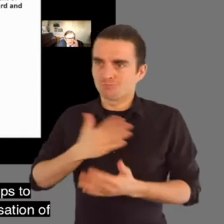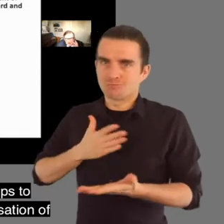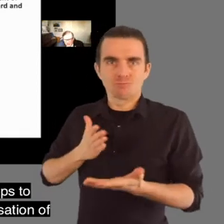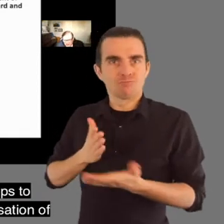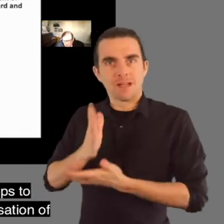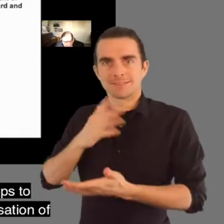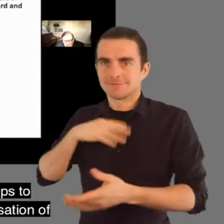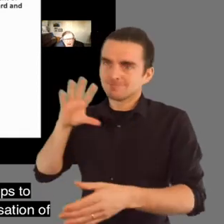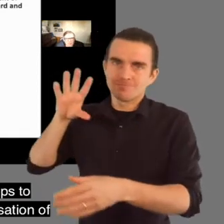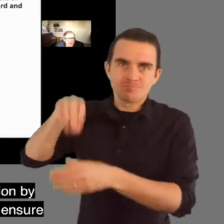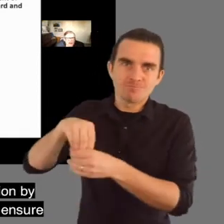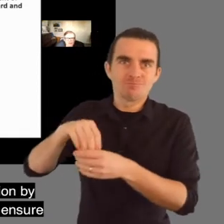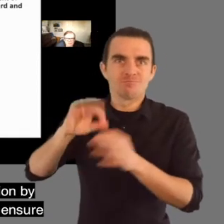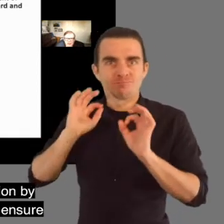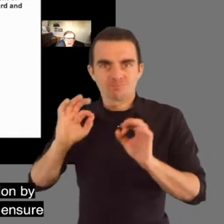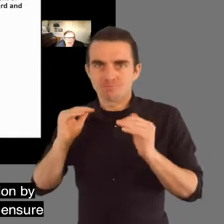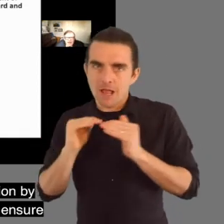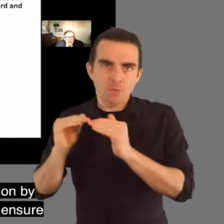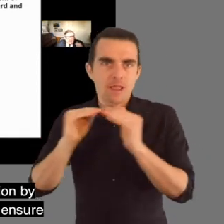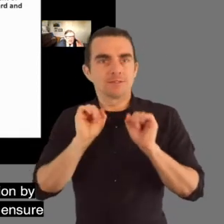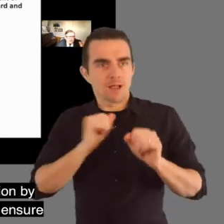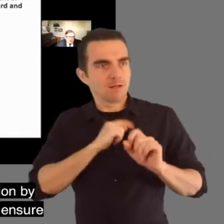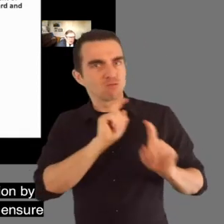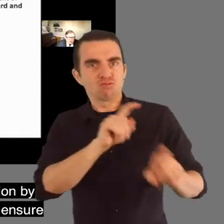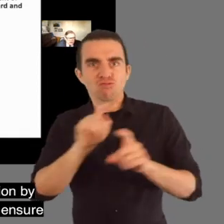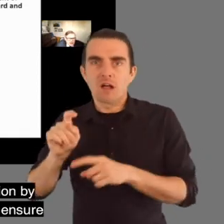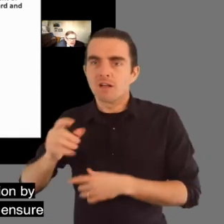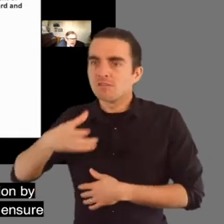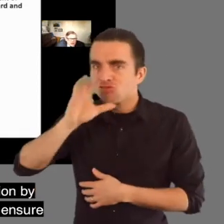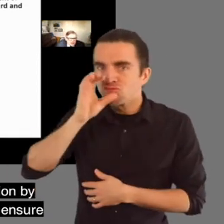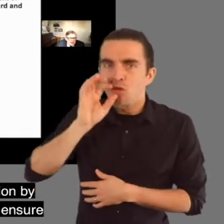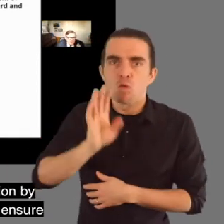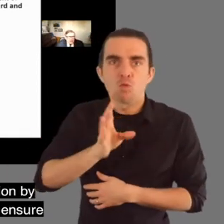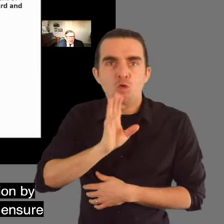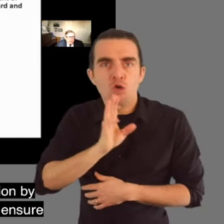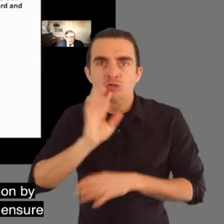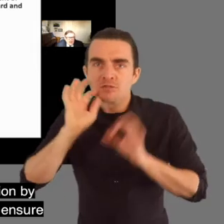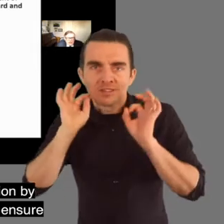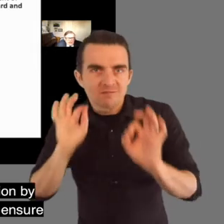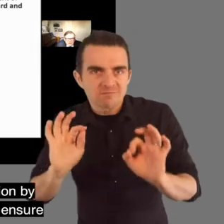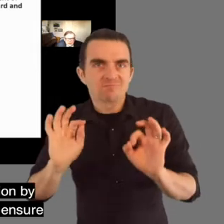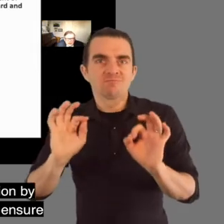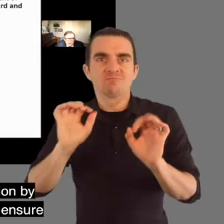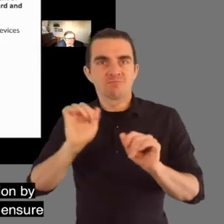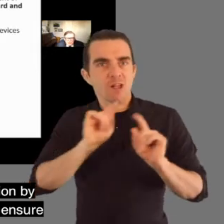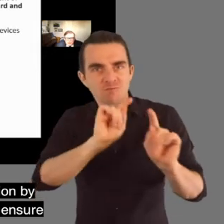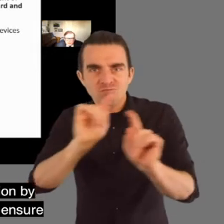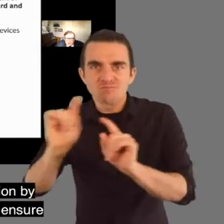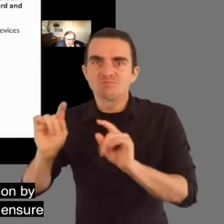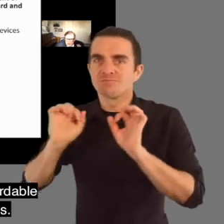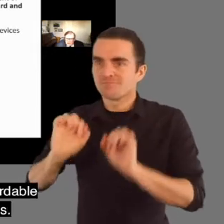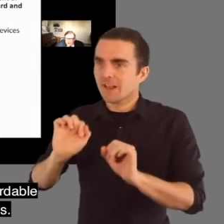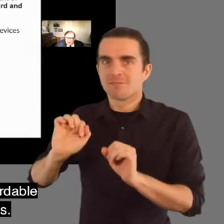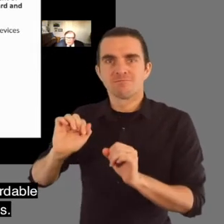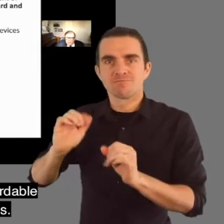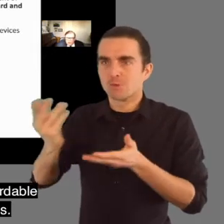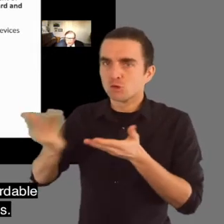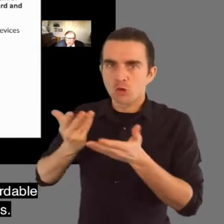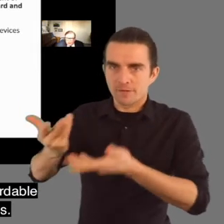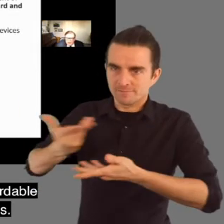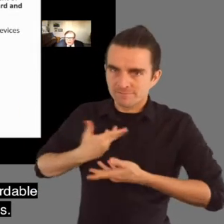promote the realization of that right and to social protection by equal access to clean water, to ensure access